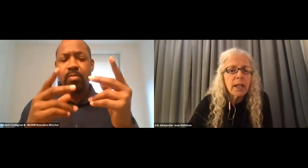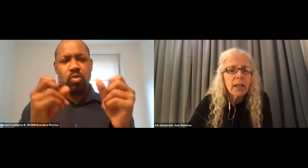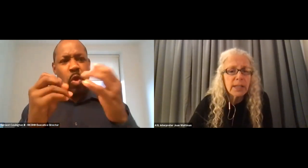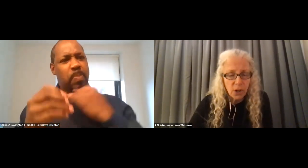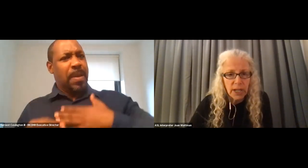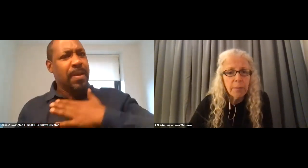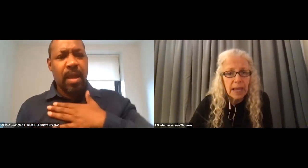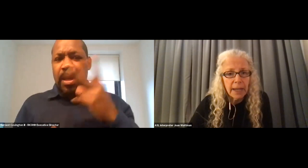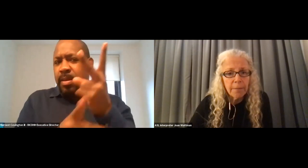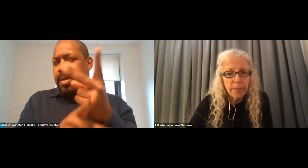Starting in May,